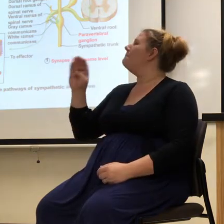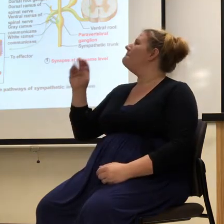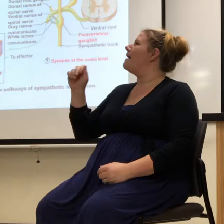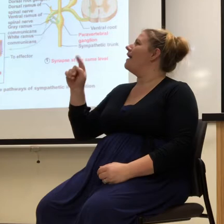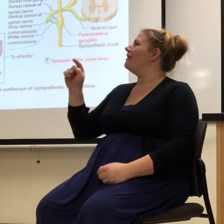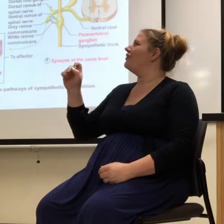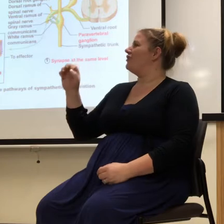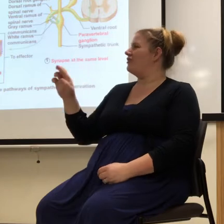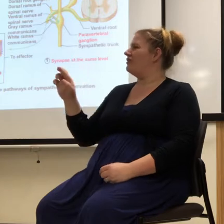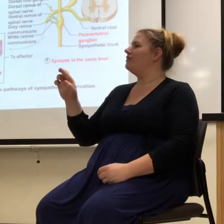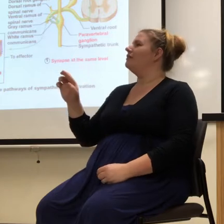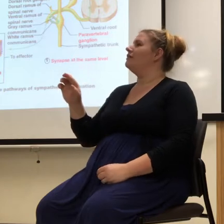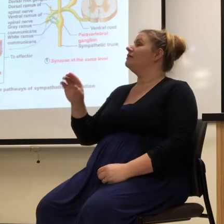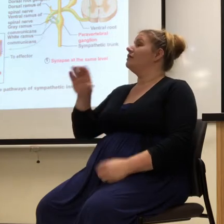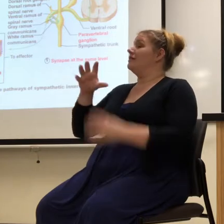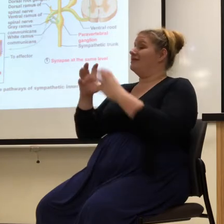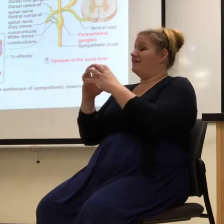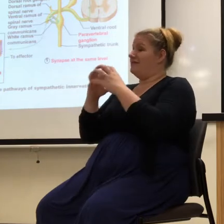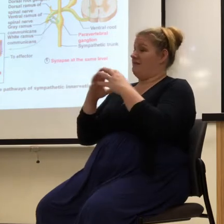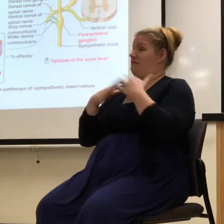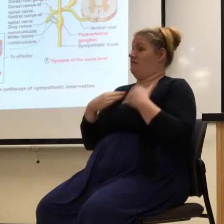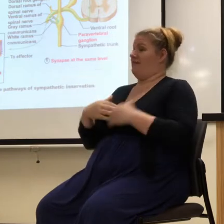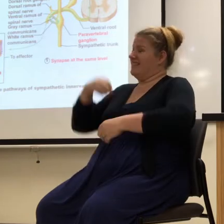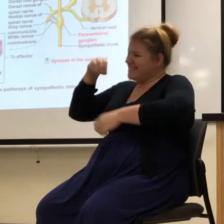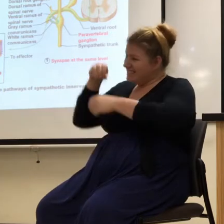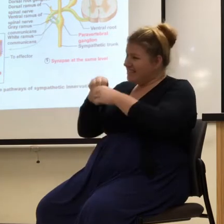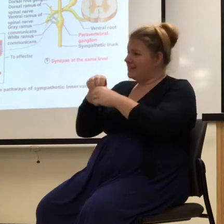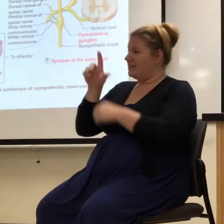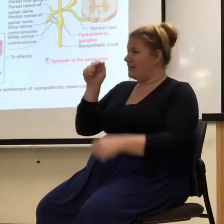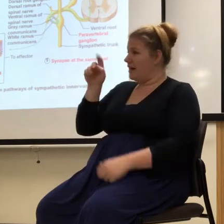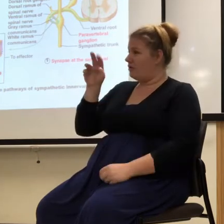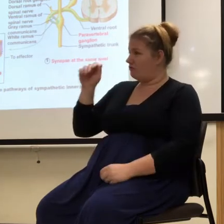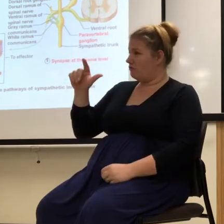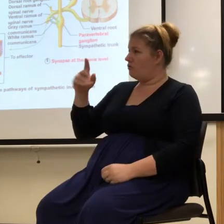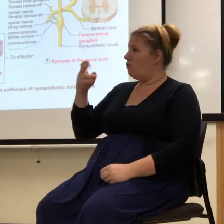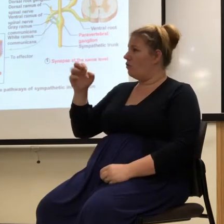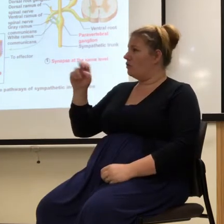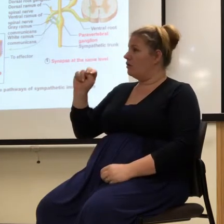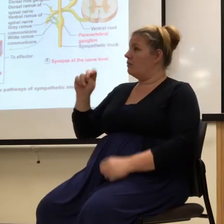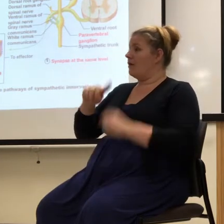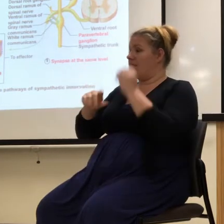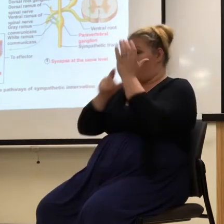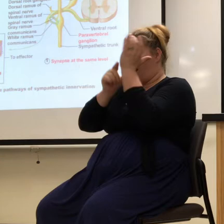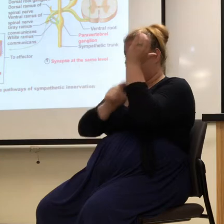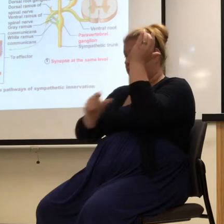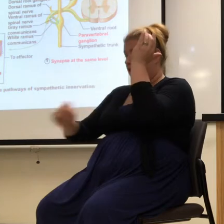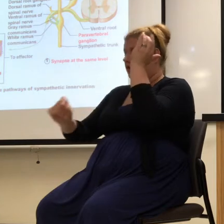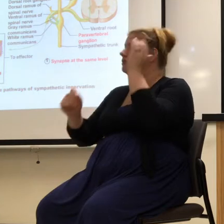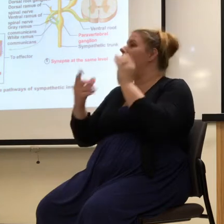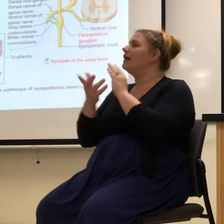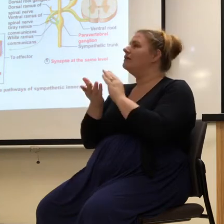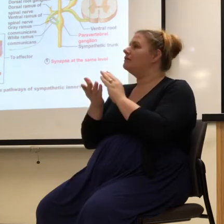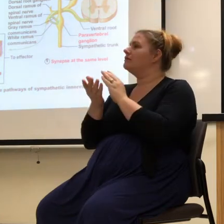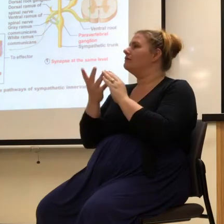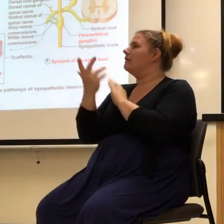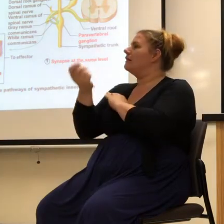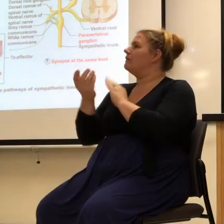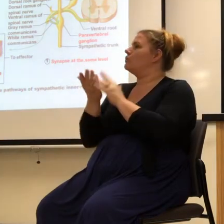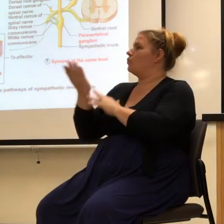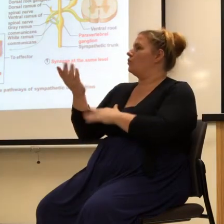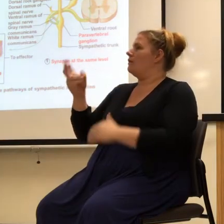The cell body is in the lateral horn. It's the axon that leaves through the ventral root.